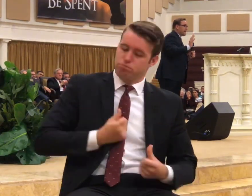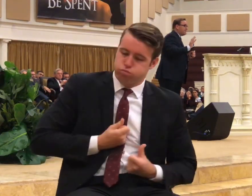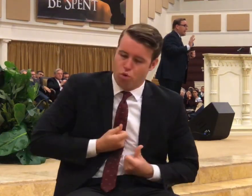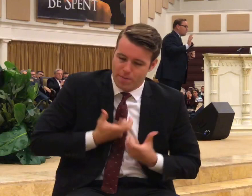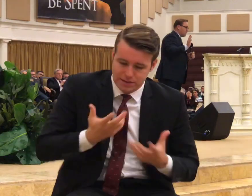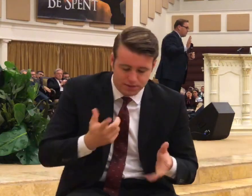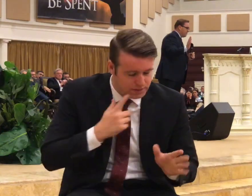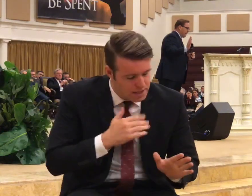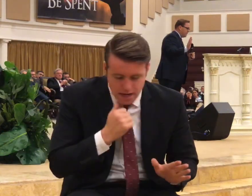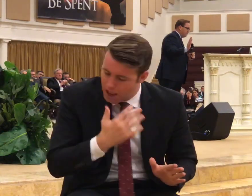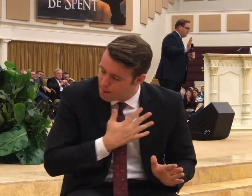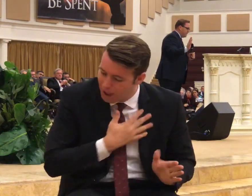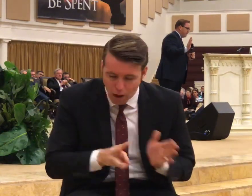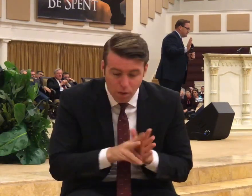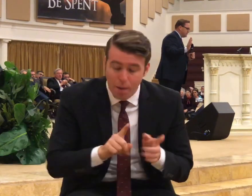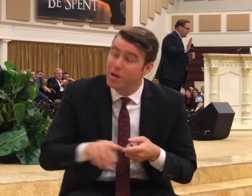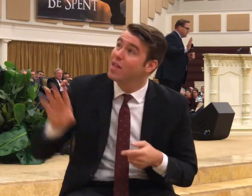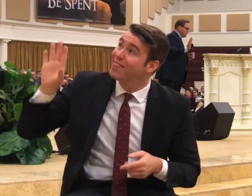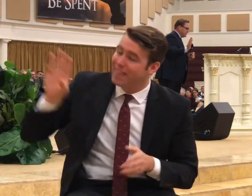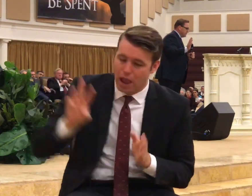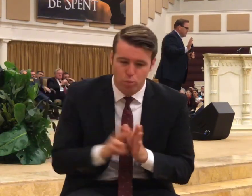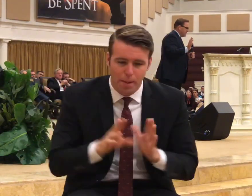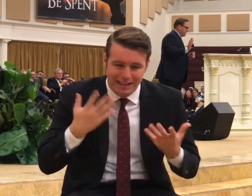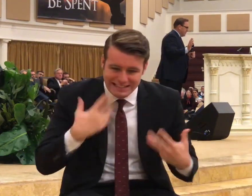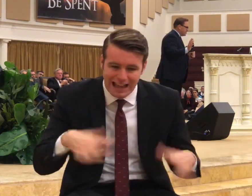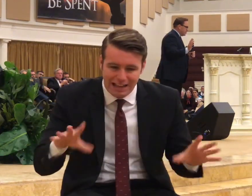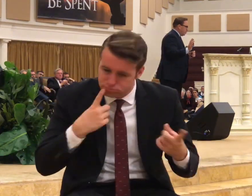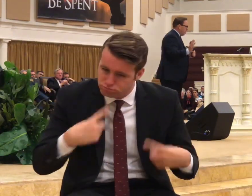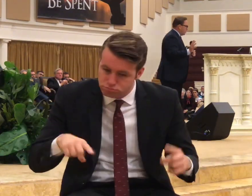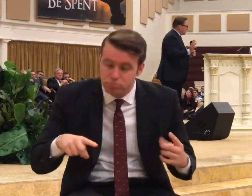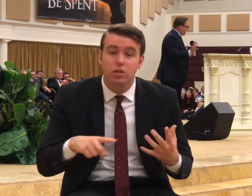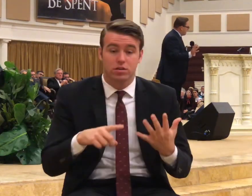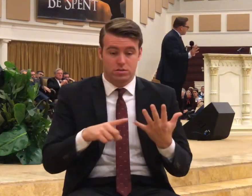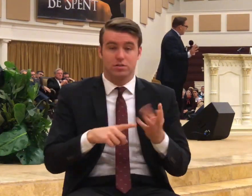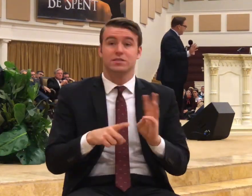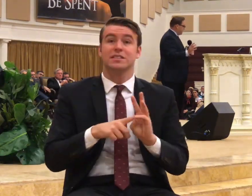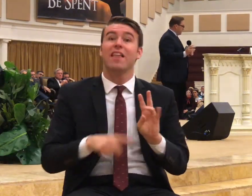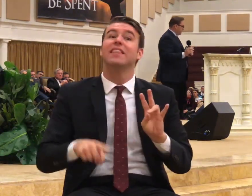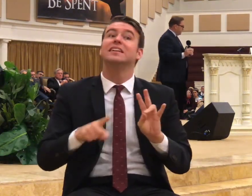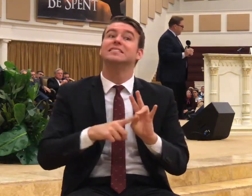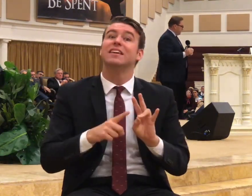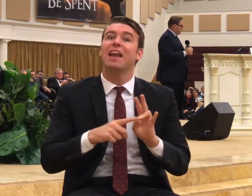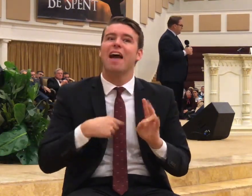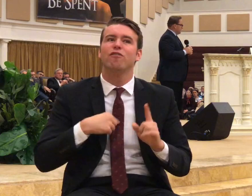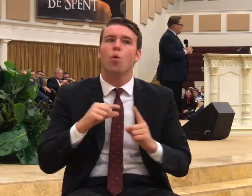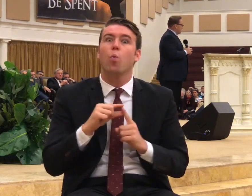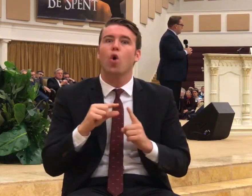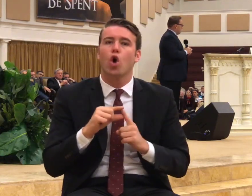out, and say, not my will, but thy will be done. Then there's the word conflict. Are